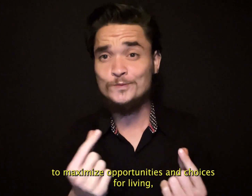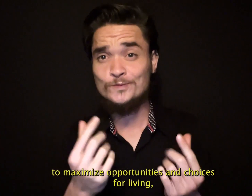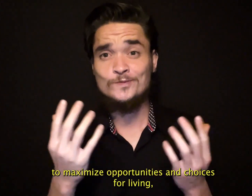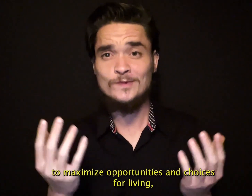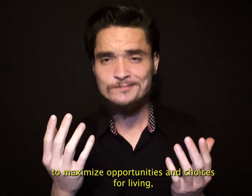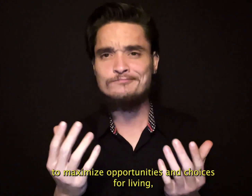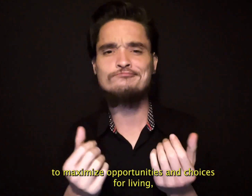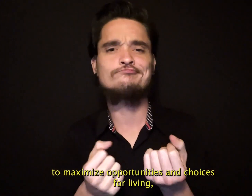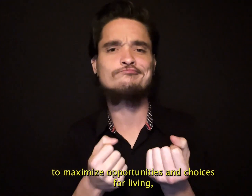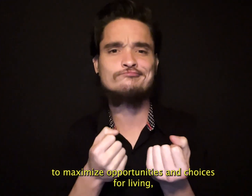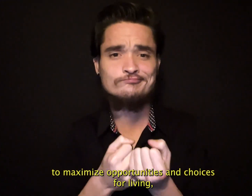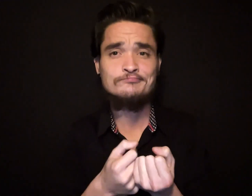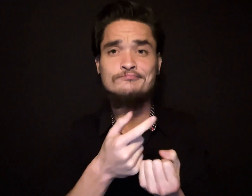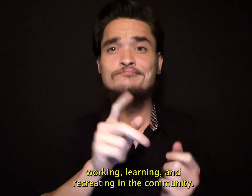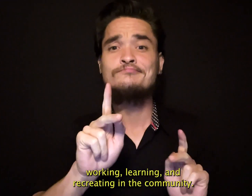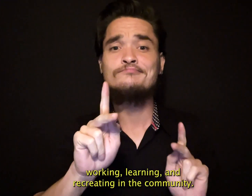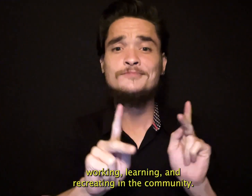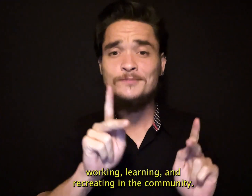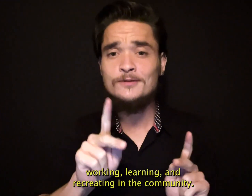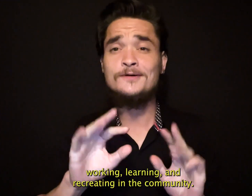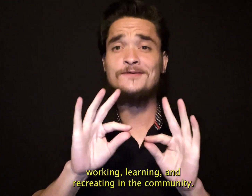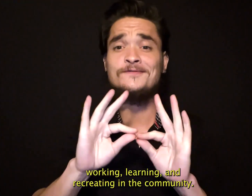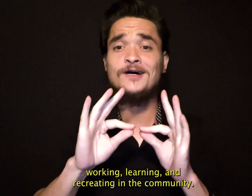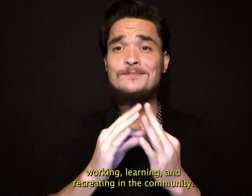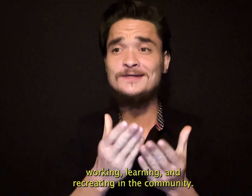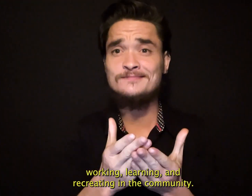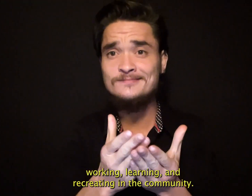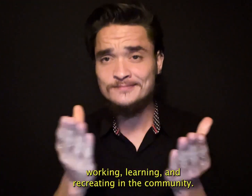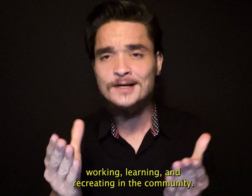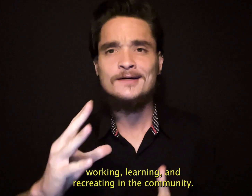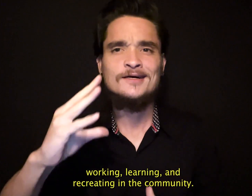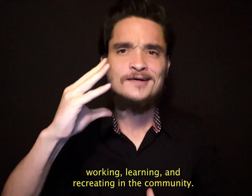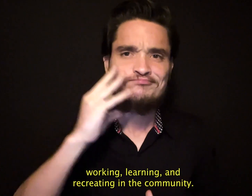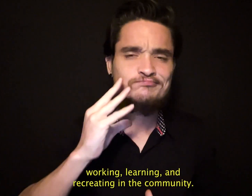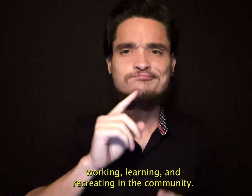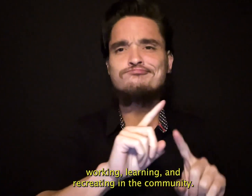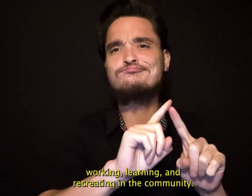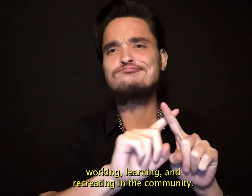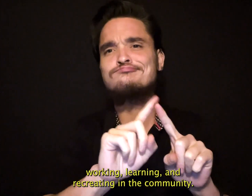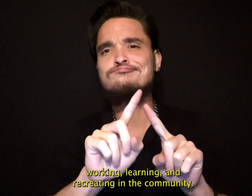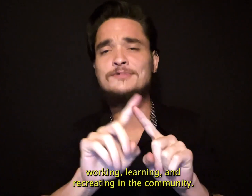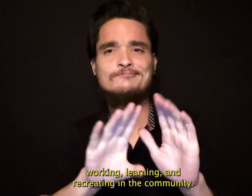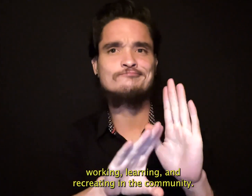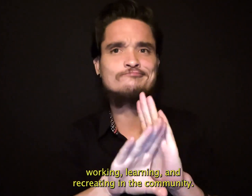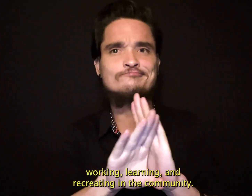and choices for living, working, learning, and recreating in the community.